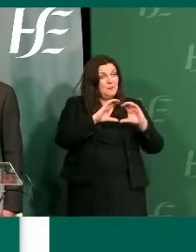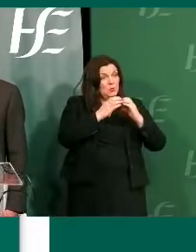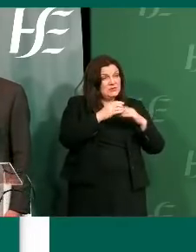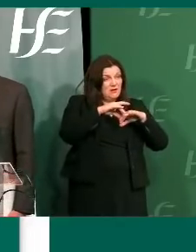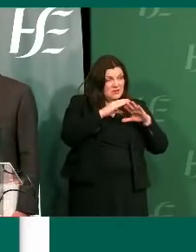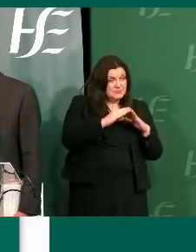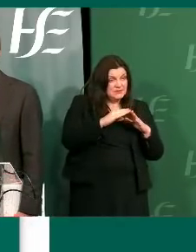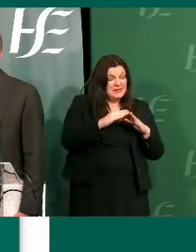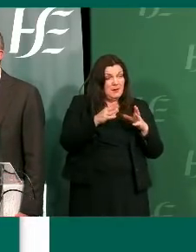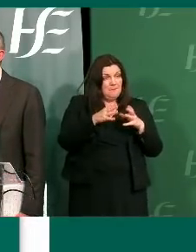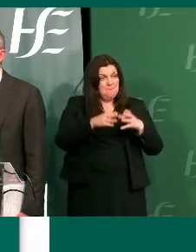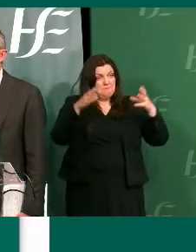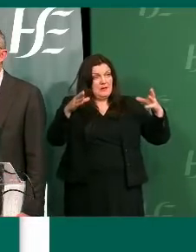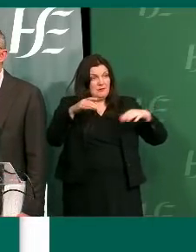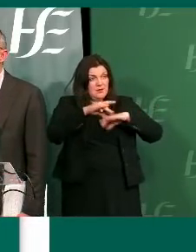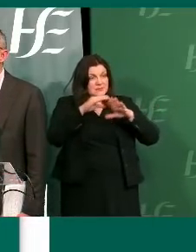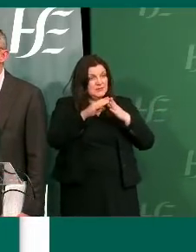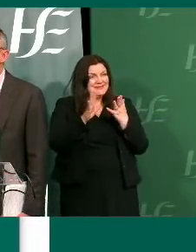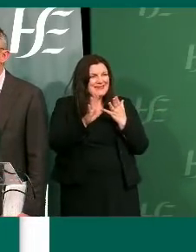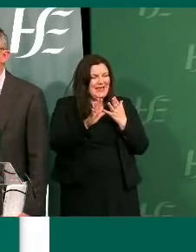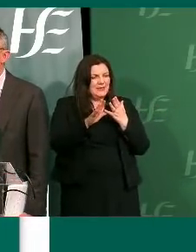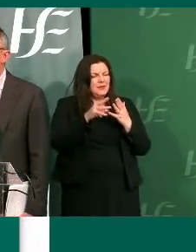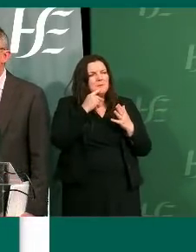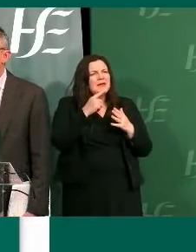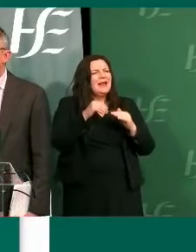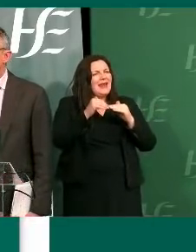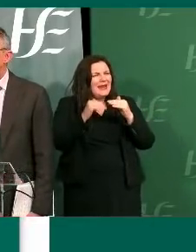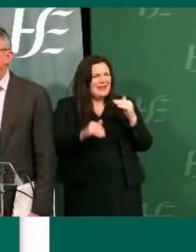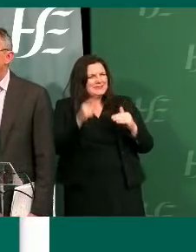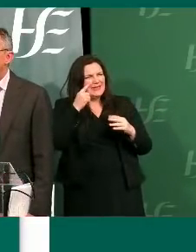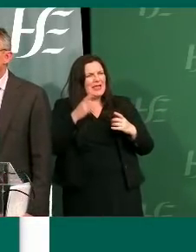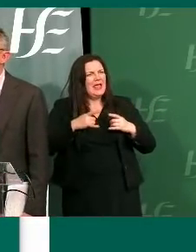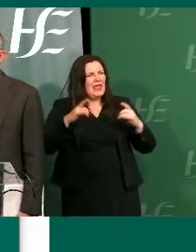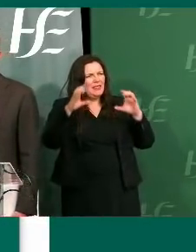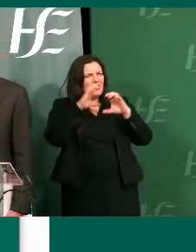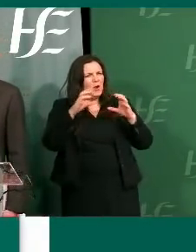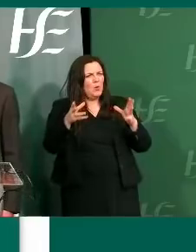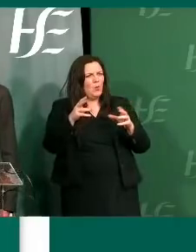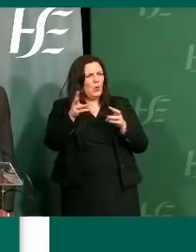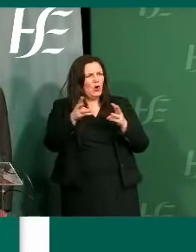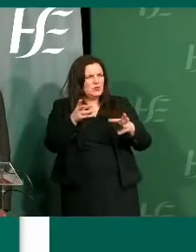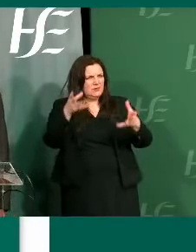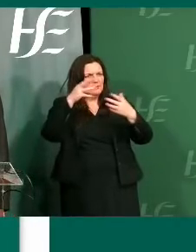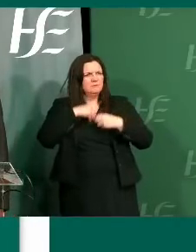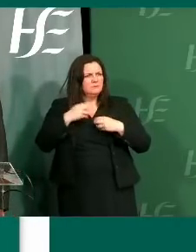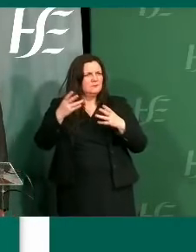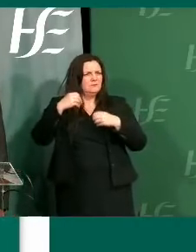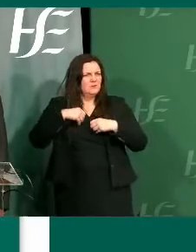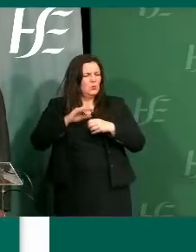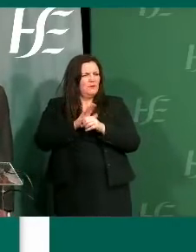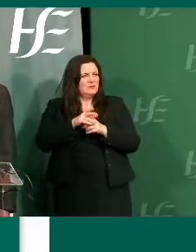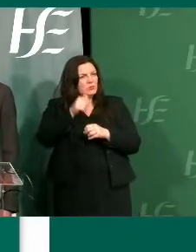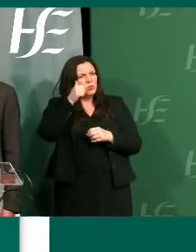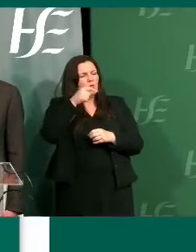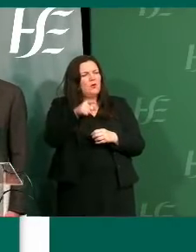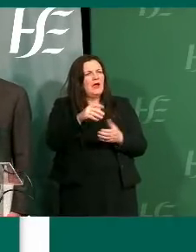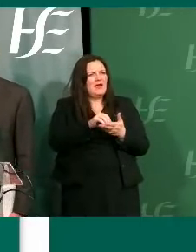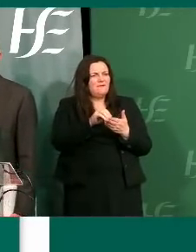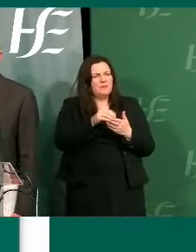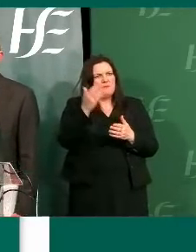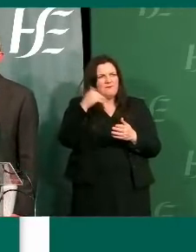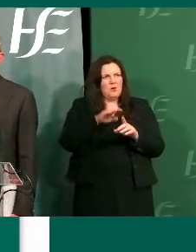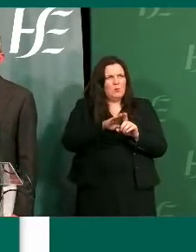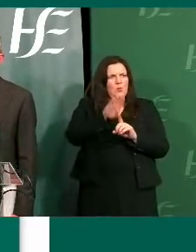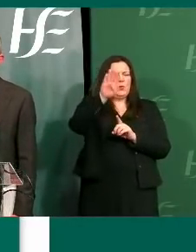drop in the number of acute healthcare workers. And we did peak, if you remember, That weekly number of healthcare workers with